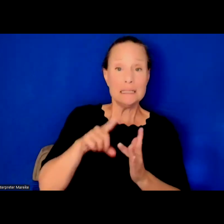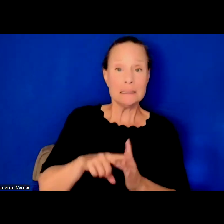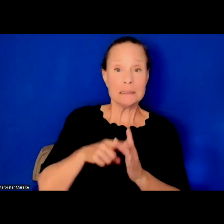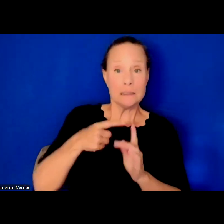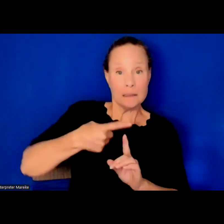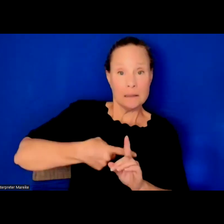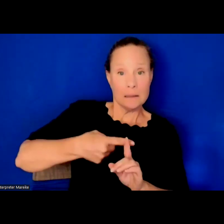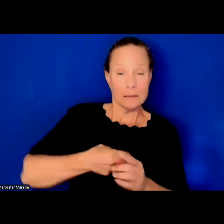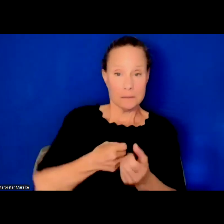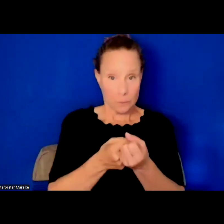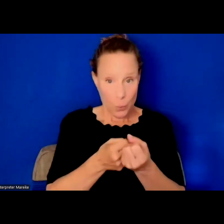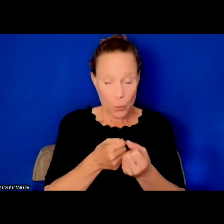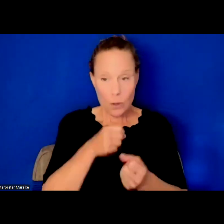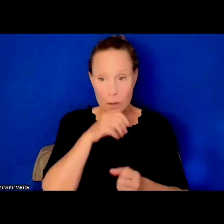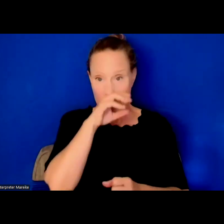there's